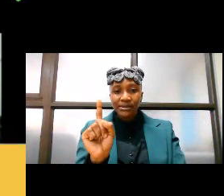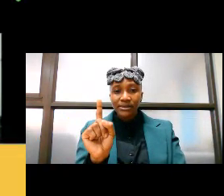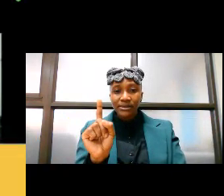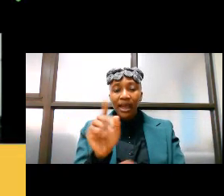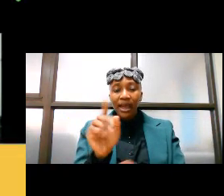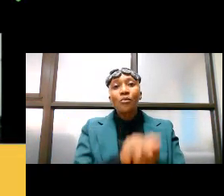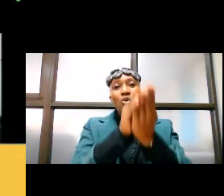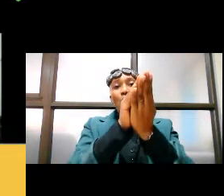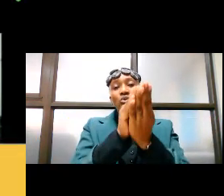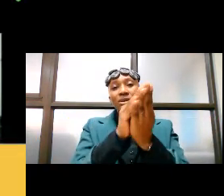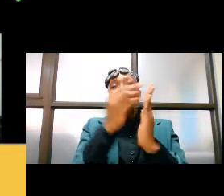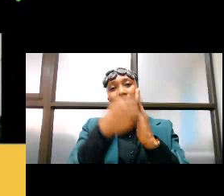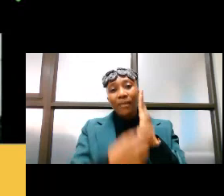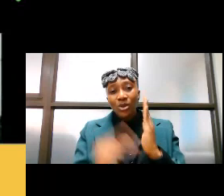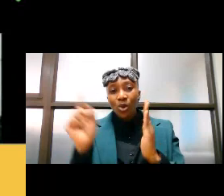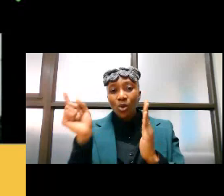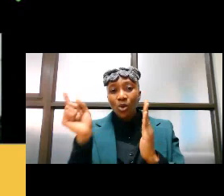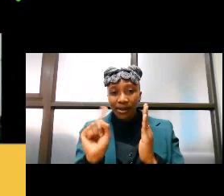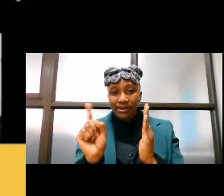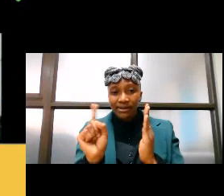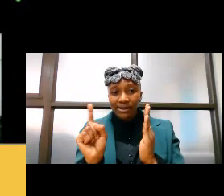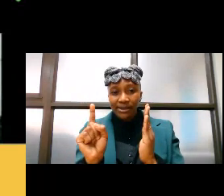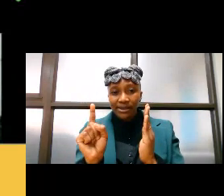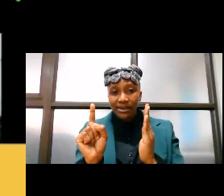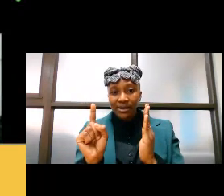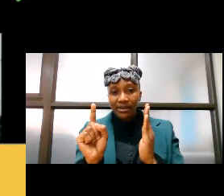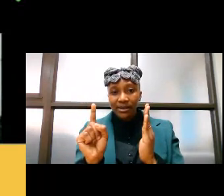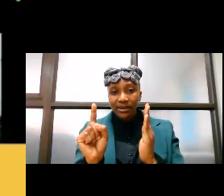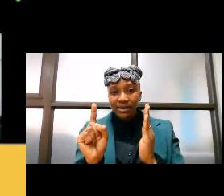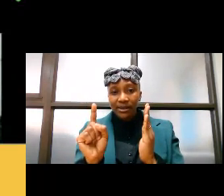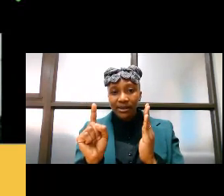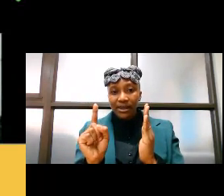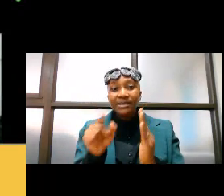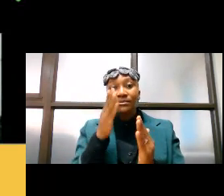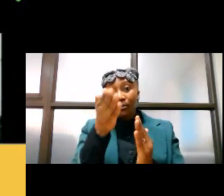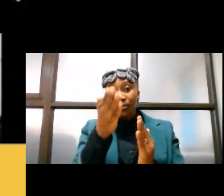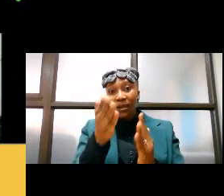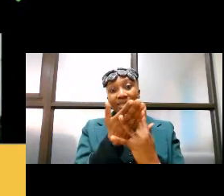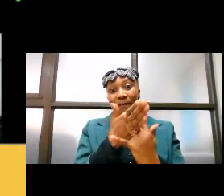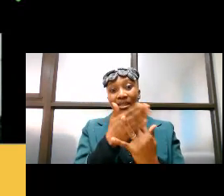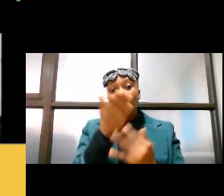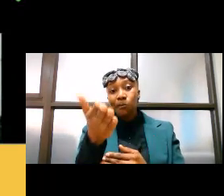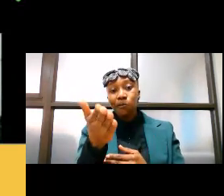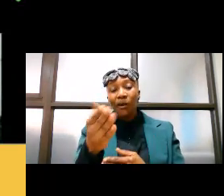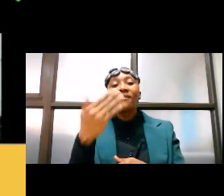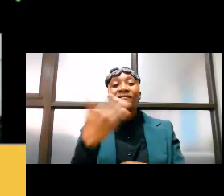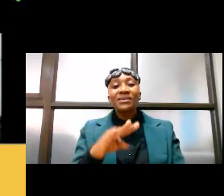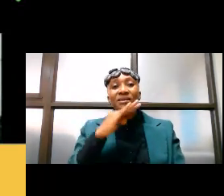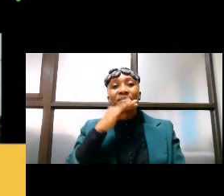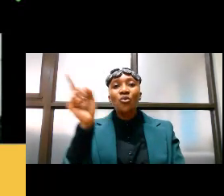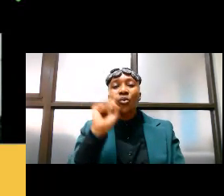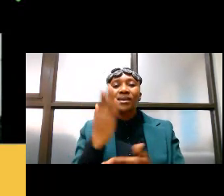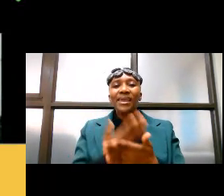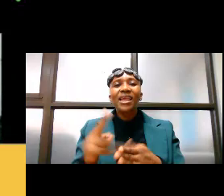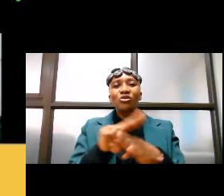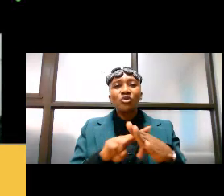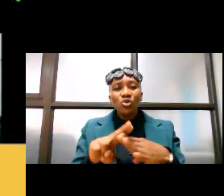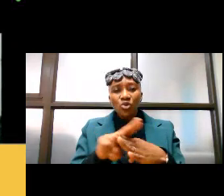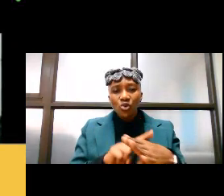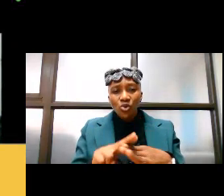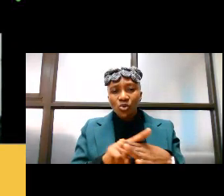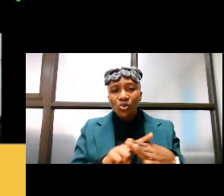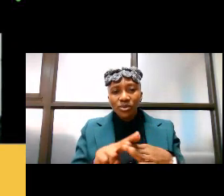And this guidelines that you use, even, I mean, as